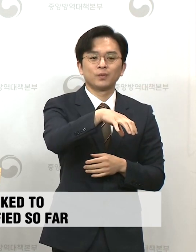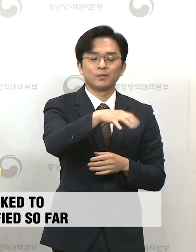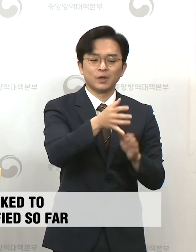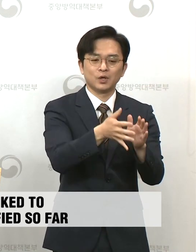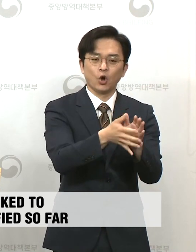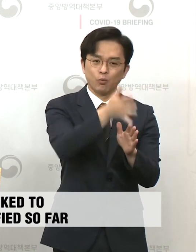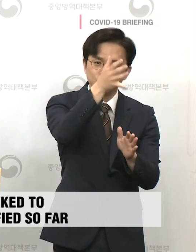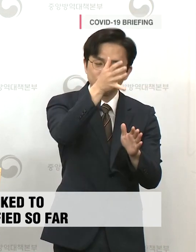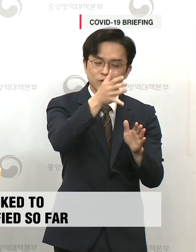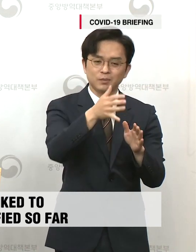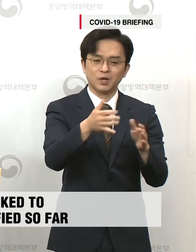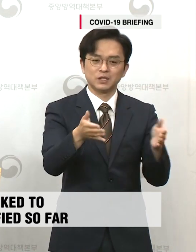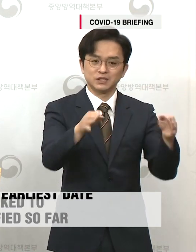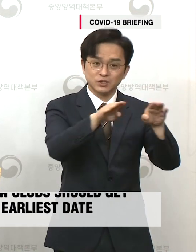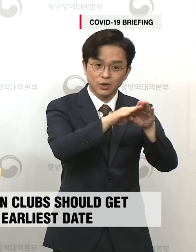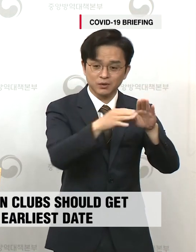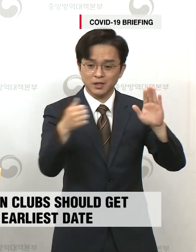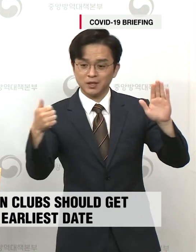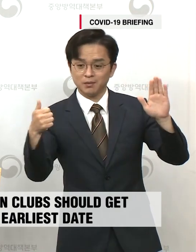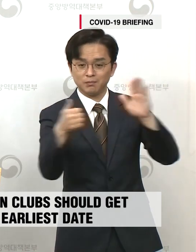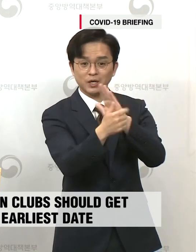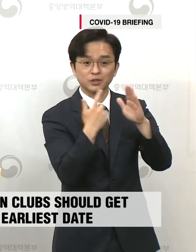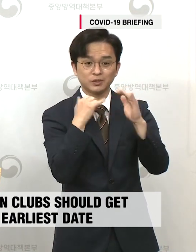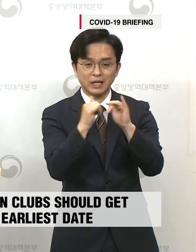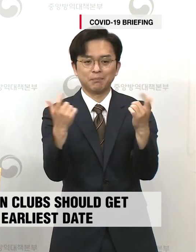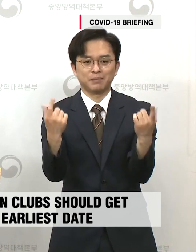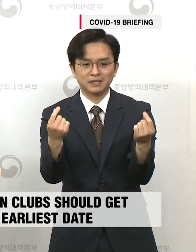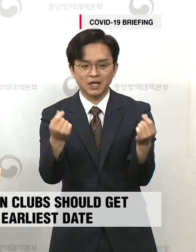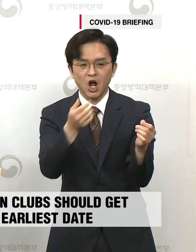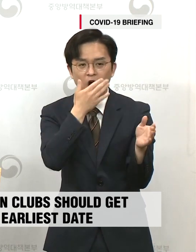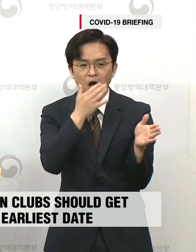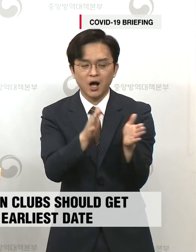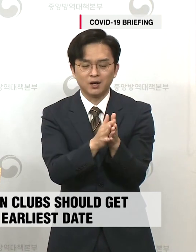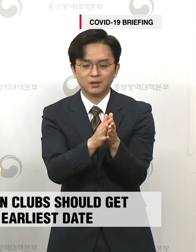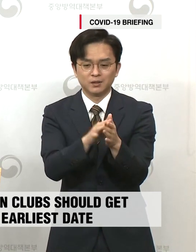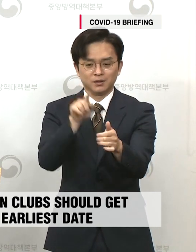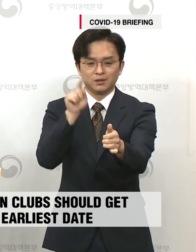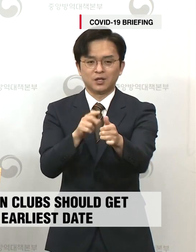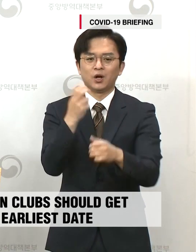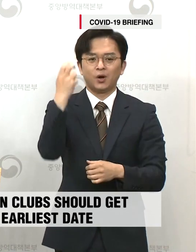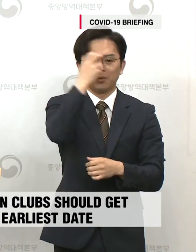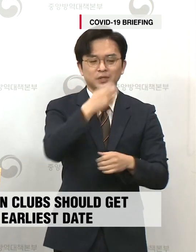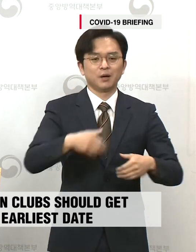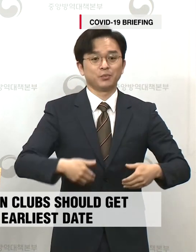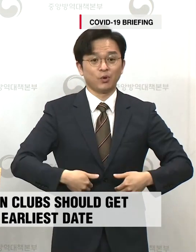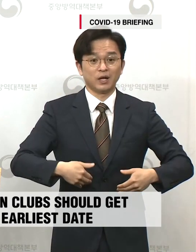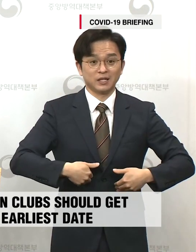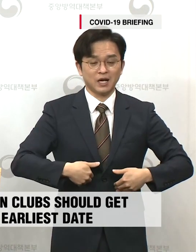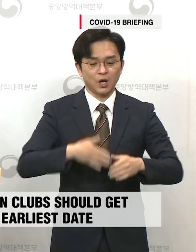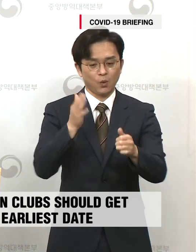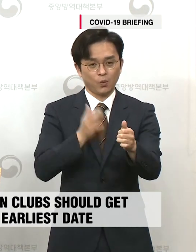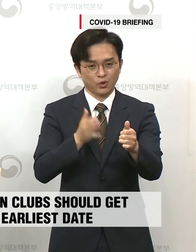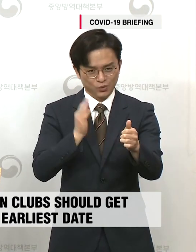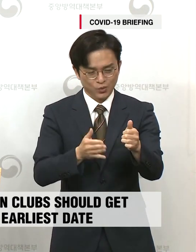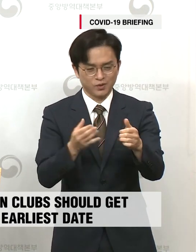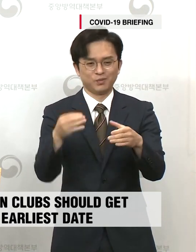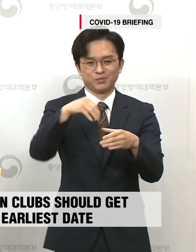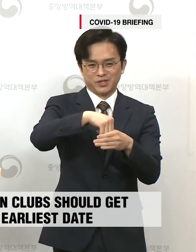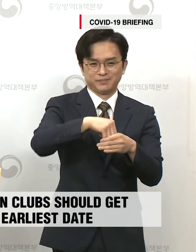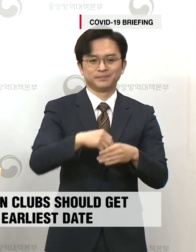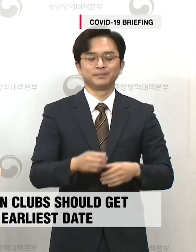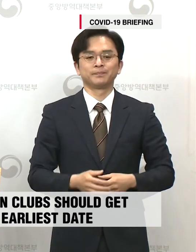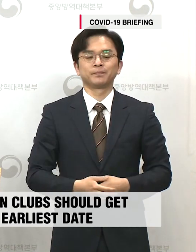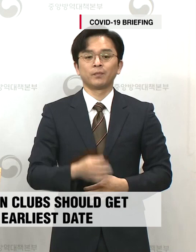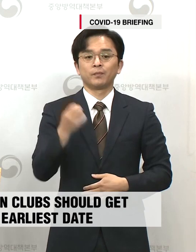of the screening testings for these people as well. And considering the new outbreak in the community, we have